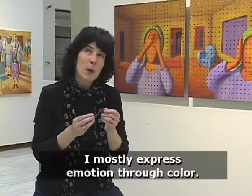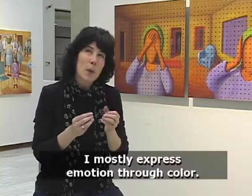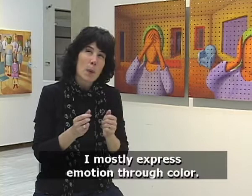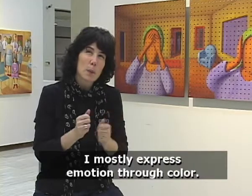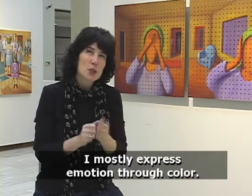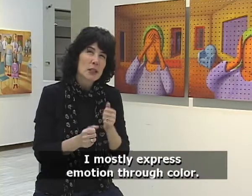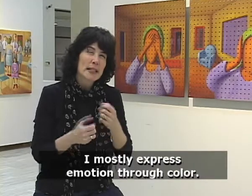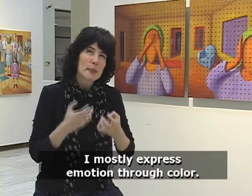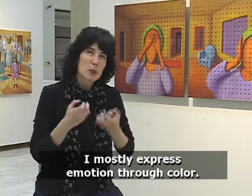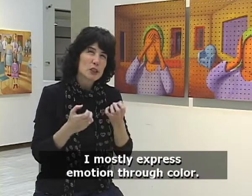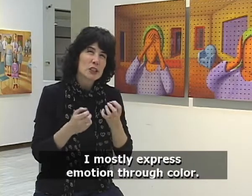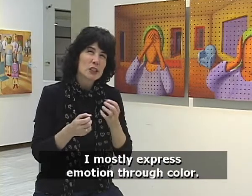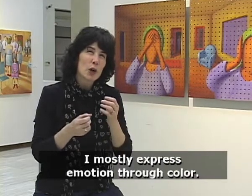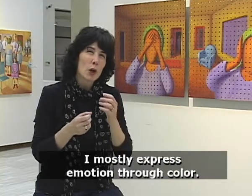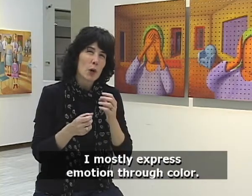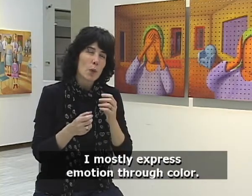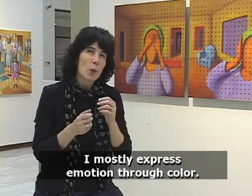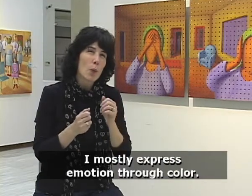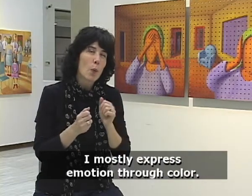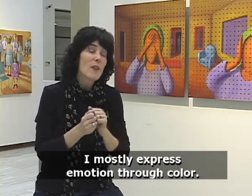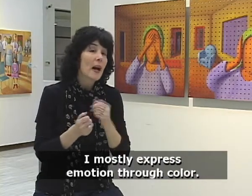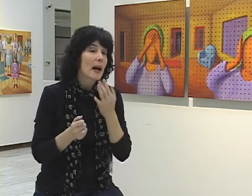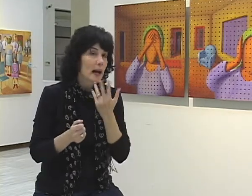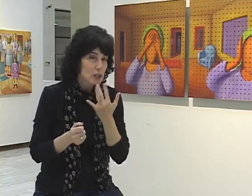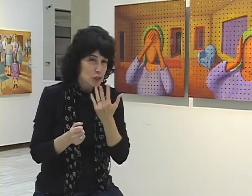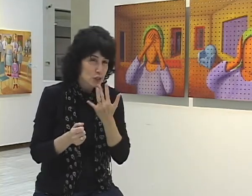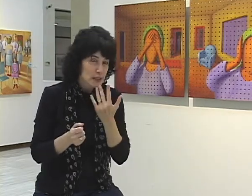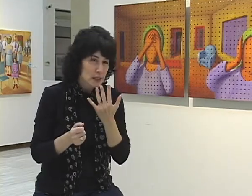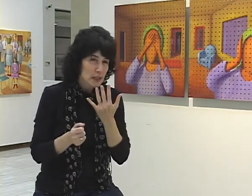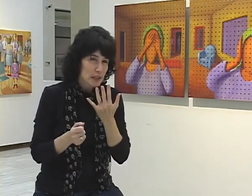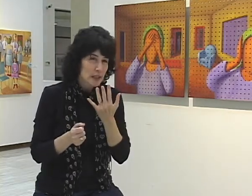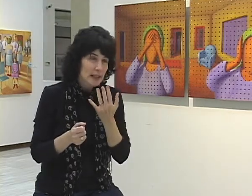I mostly express emotion through color.